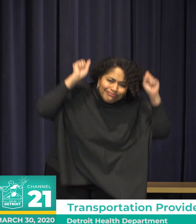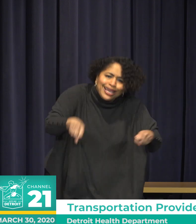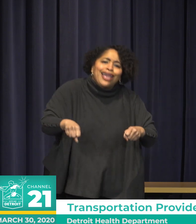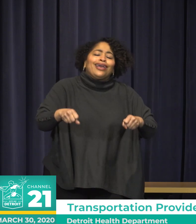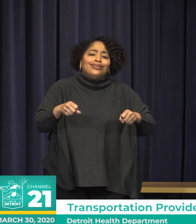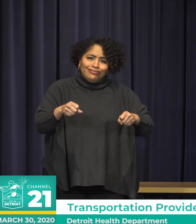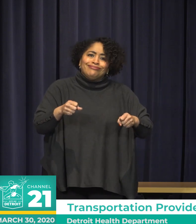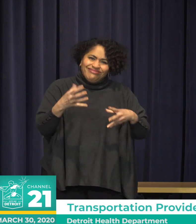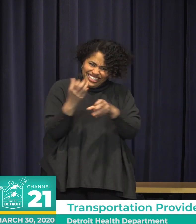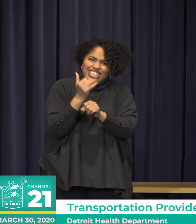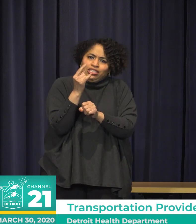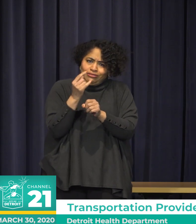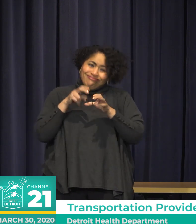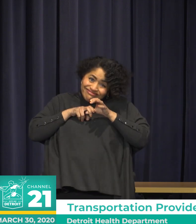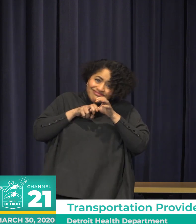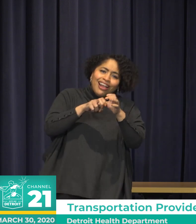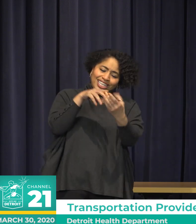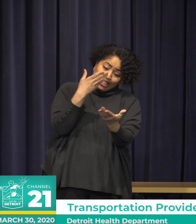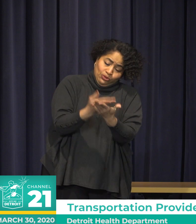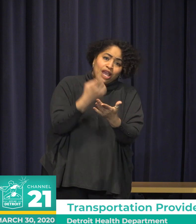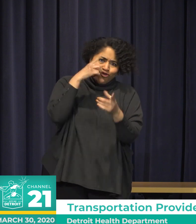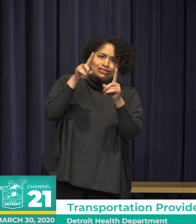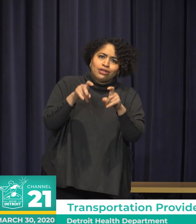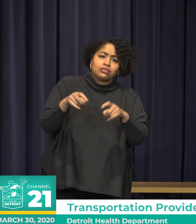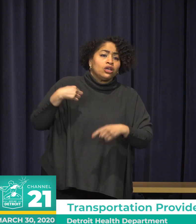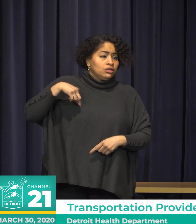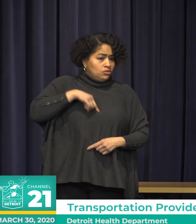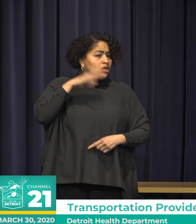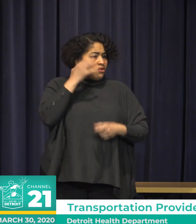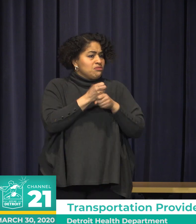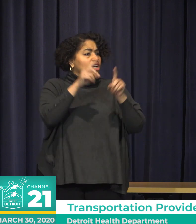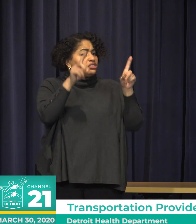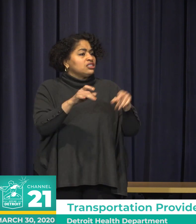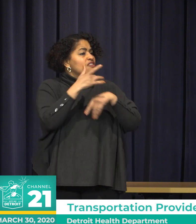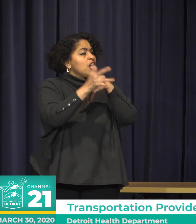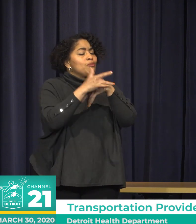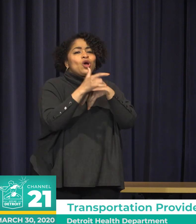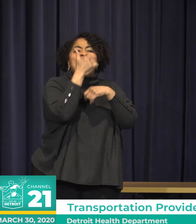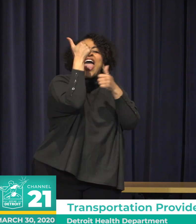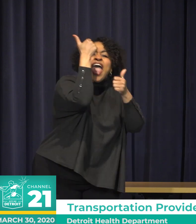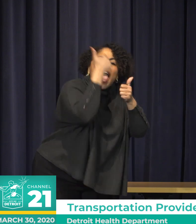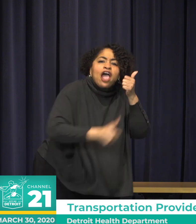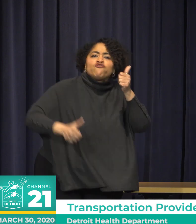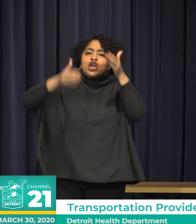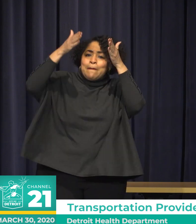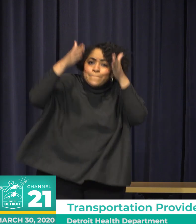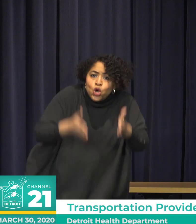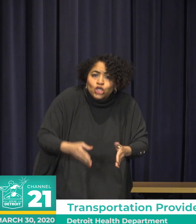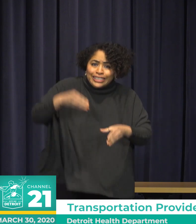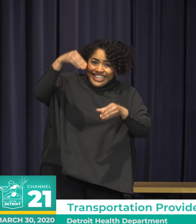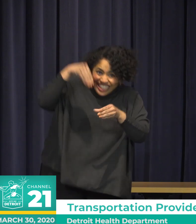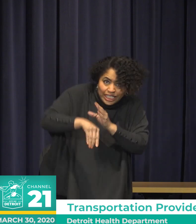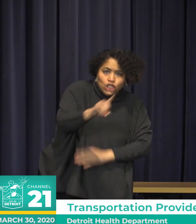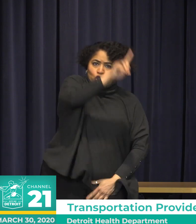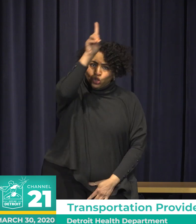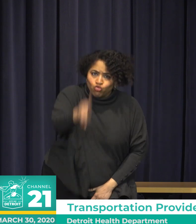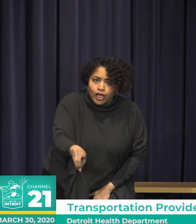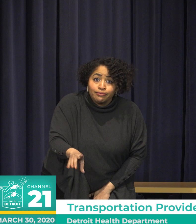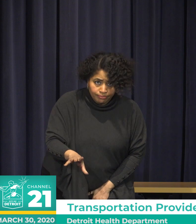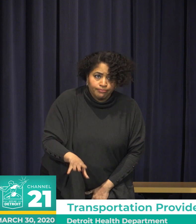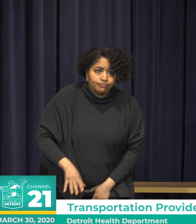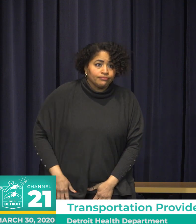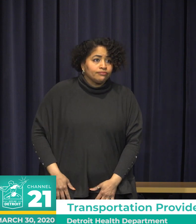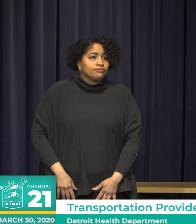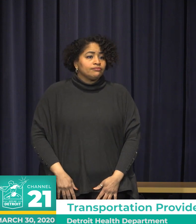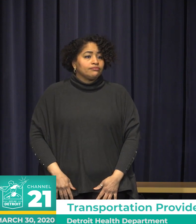that ride and will get tested. We are going to make testing available to every single person in this city